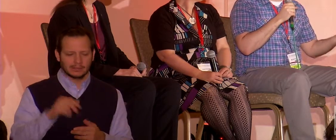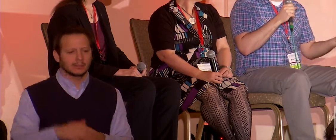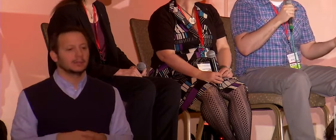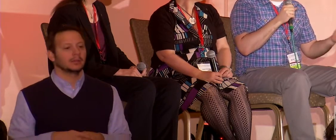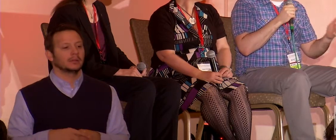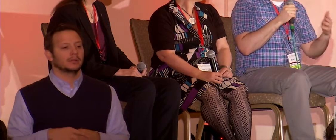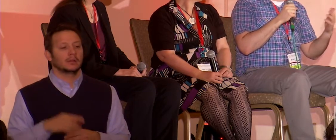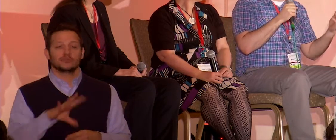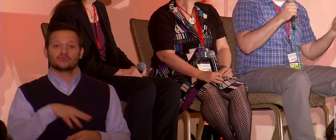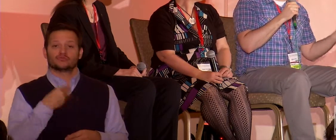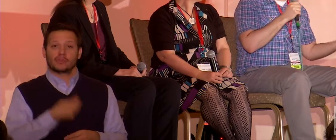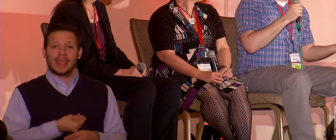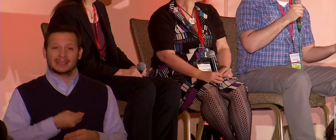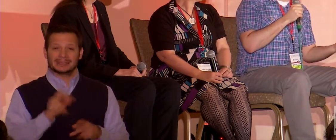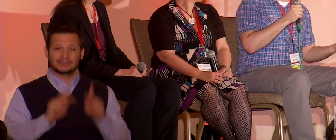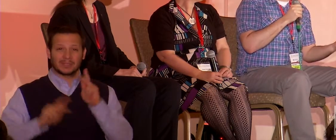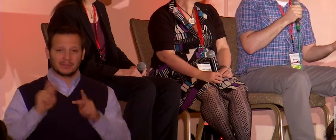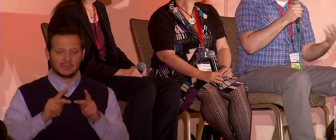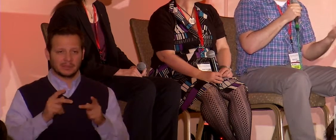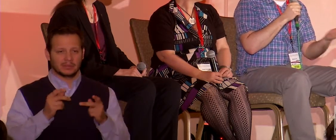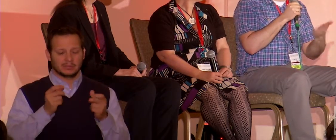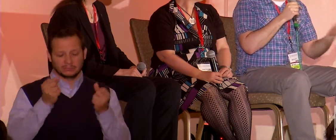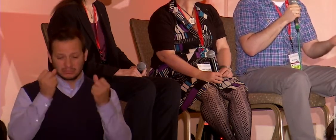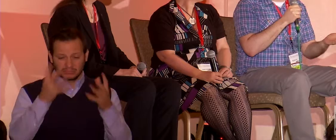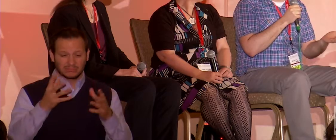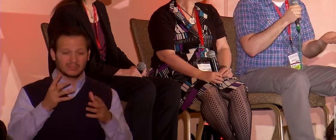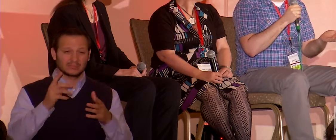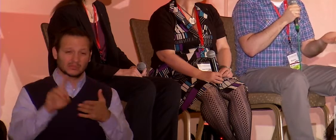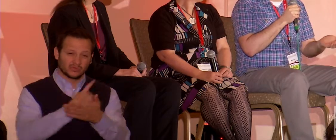such discrimination and poverty in their life that they've